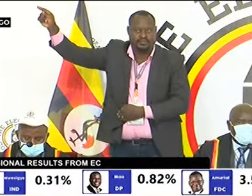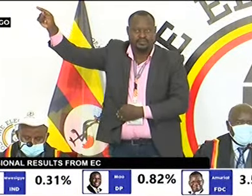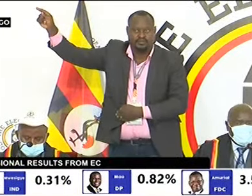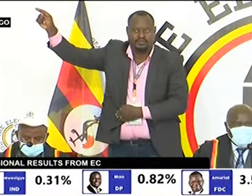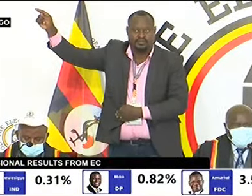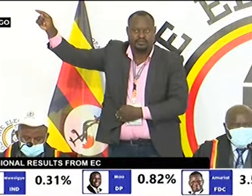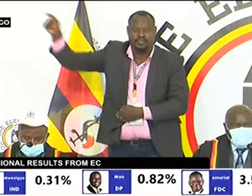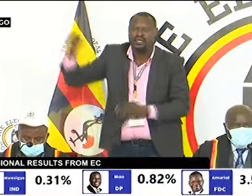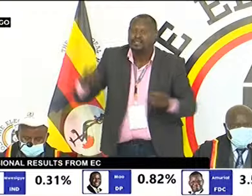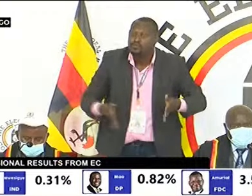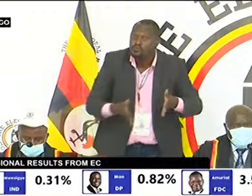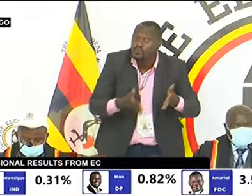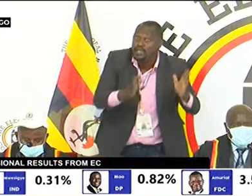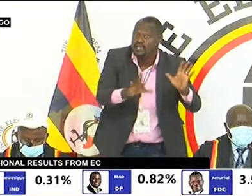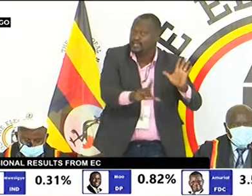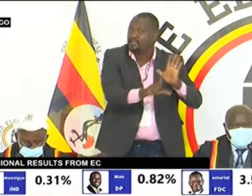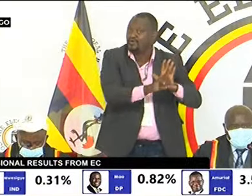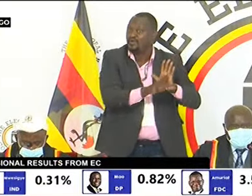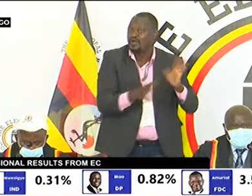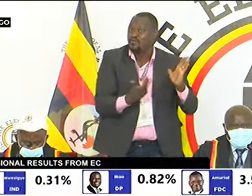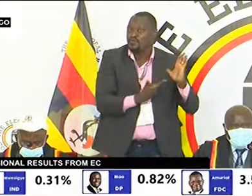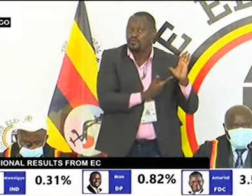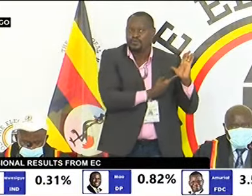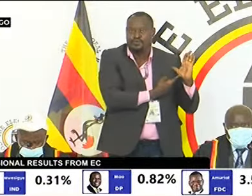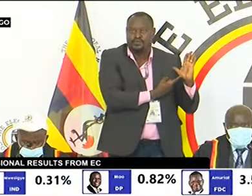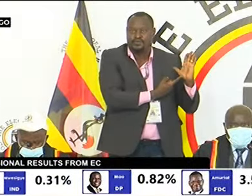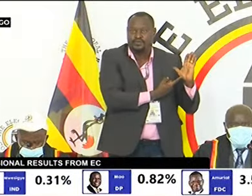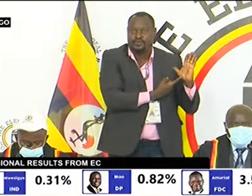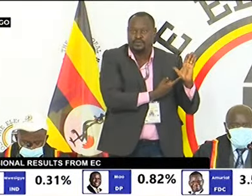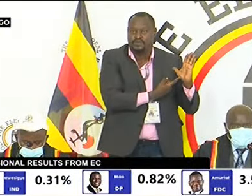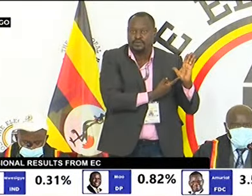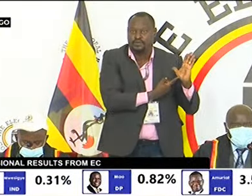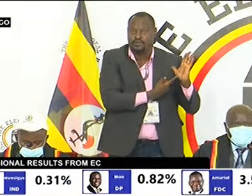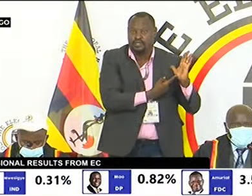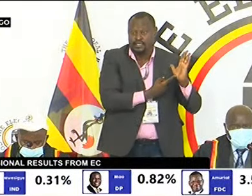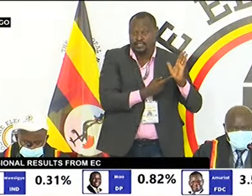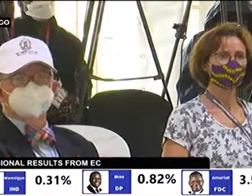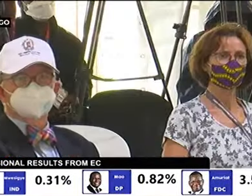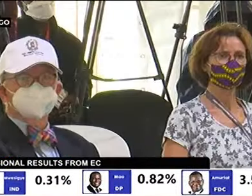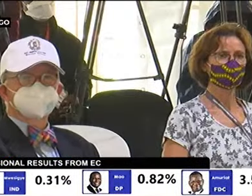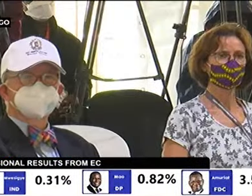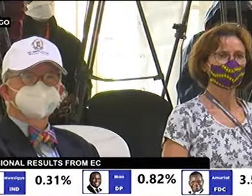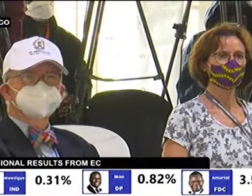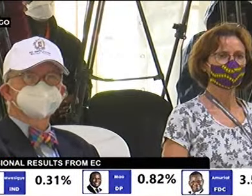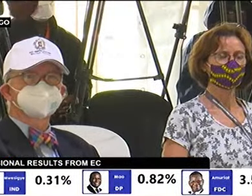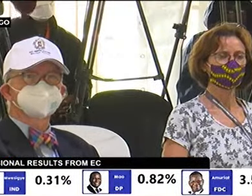And by law, we are required at the close of the counting